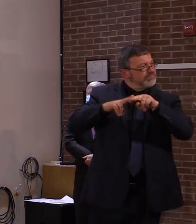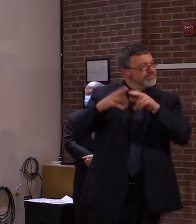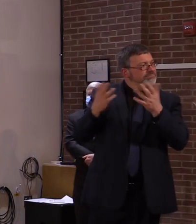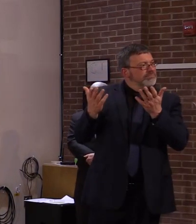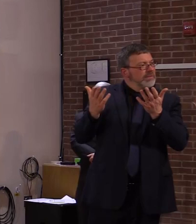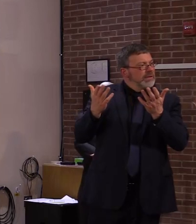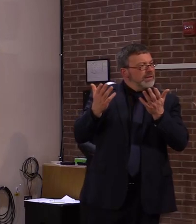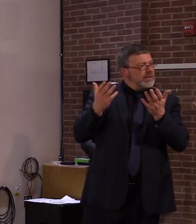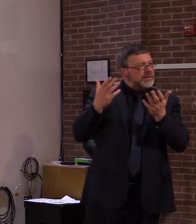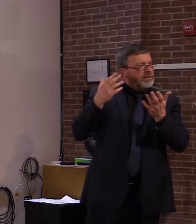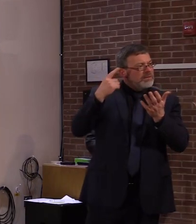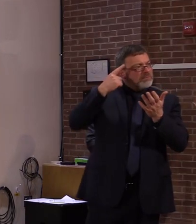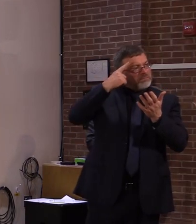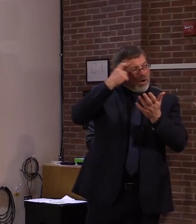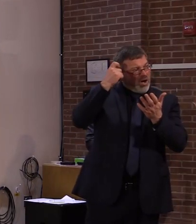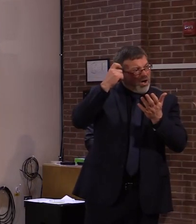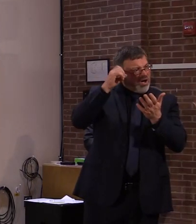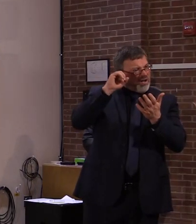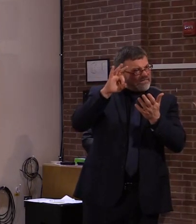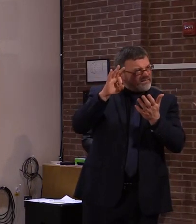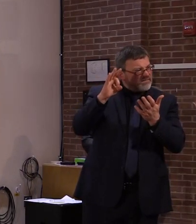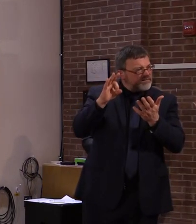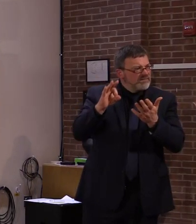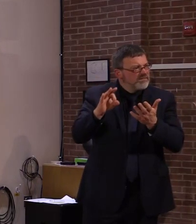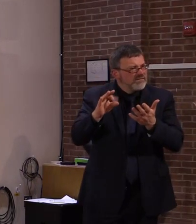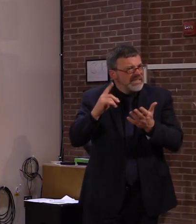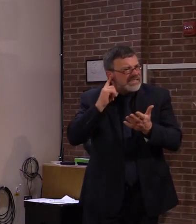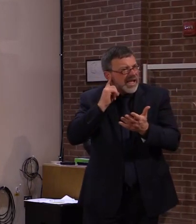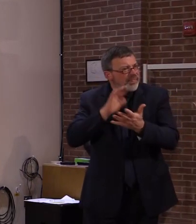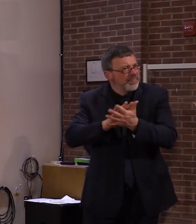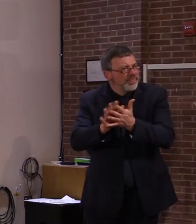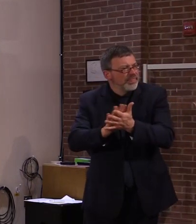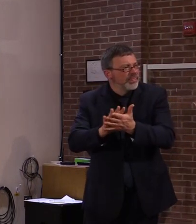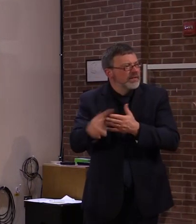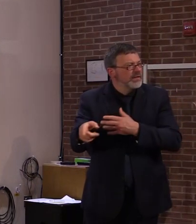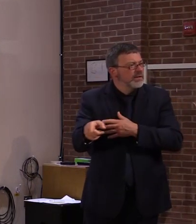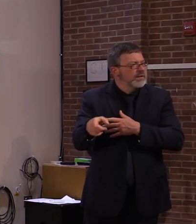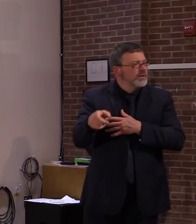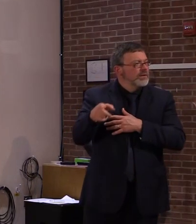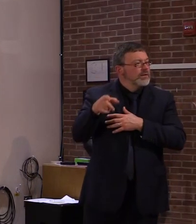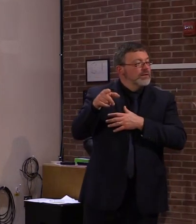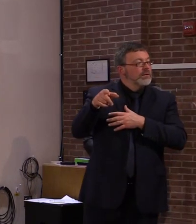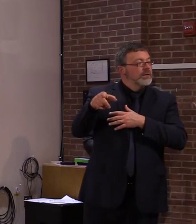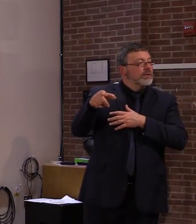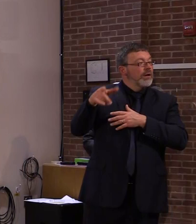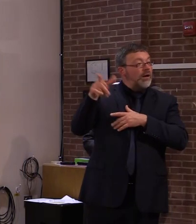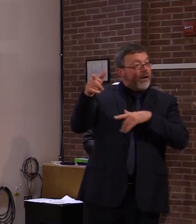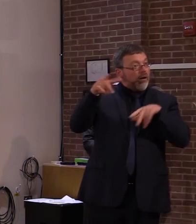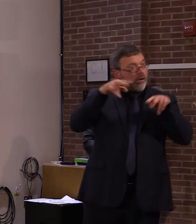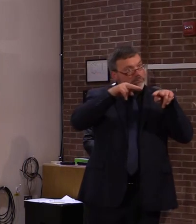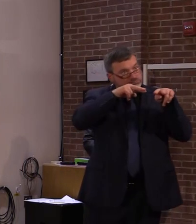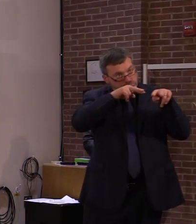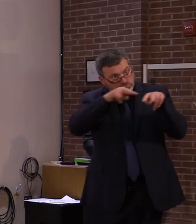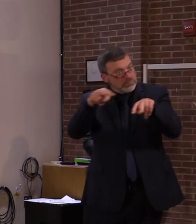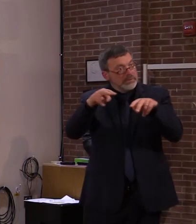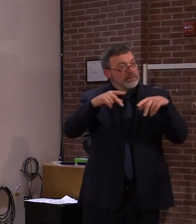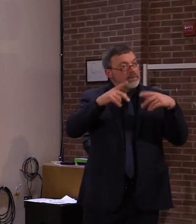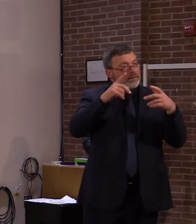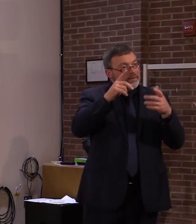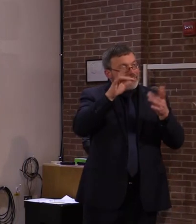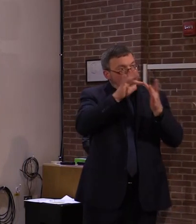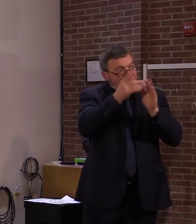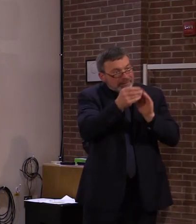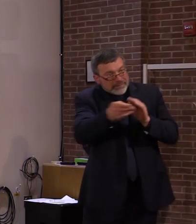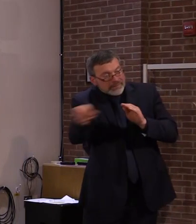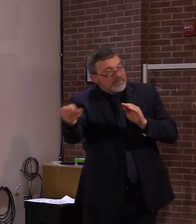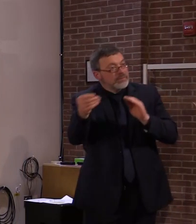spike that's going on and how much of it could be the result of like surveillance testing and increased testing throughout the state?